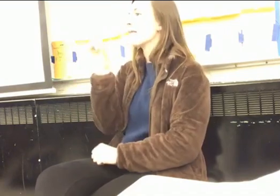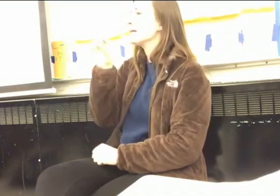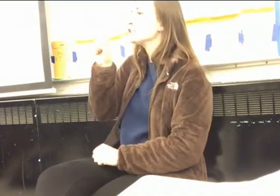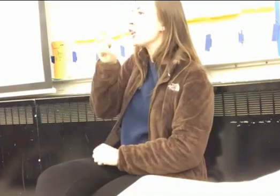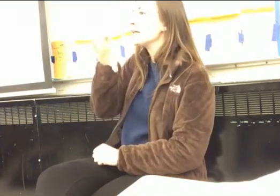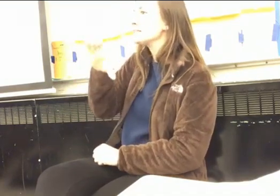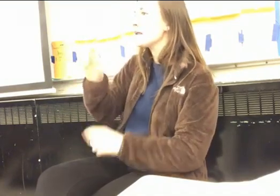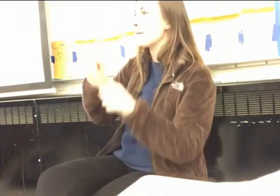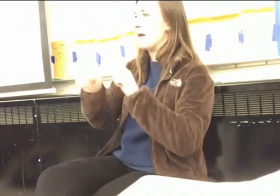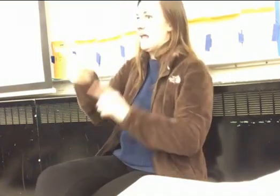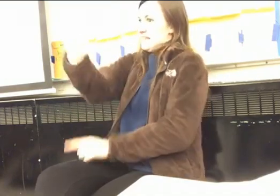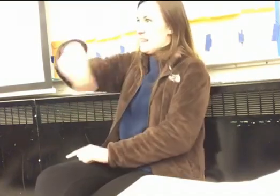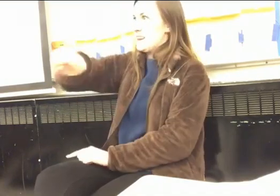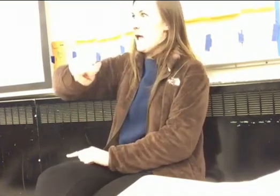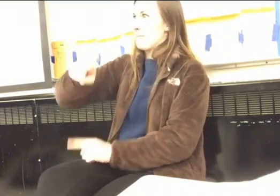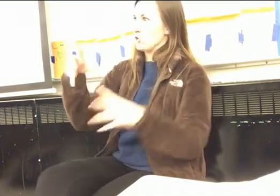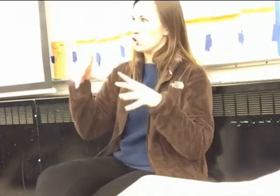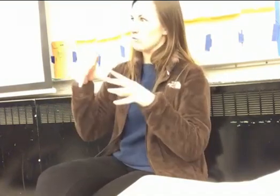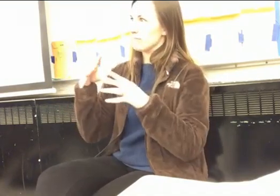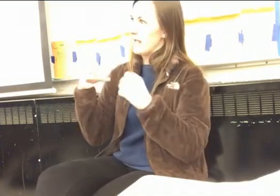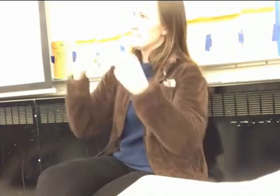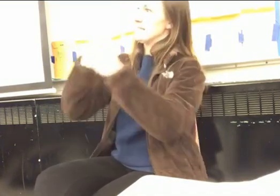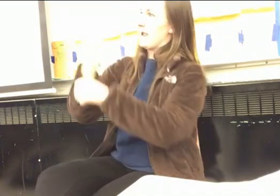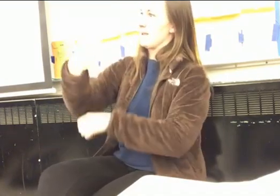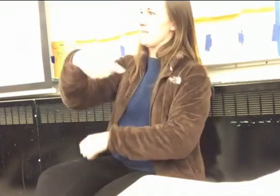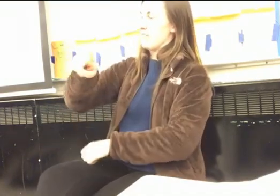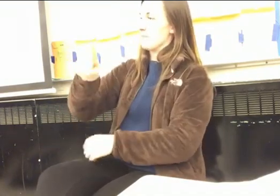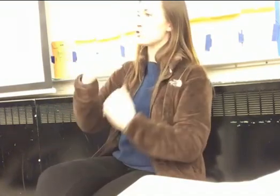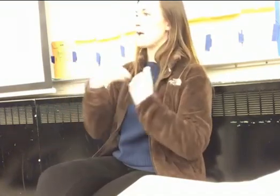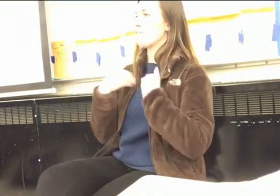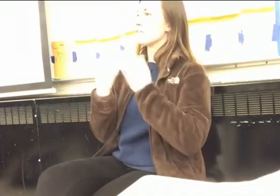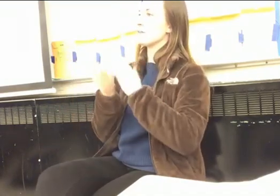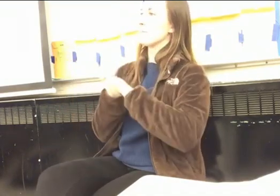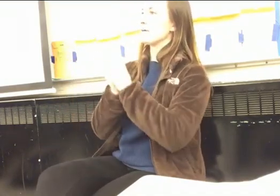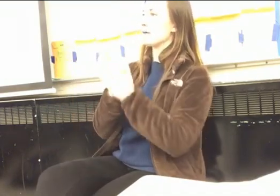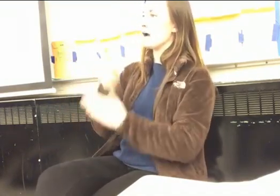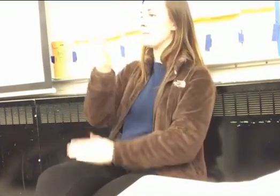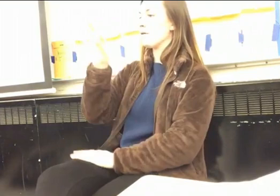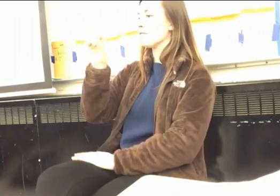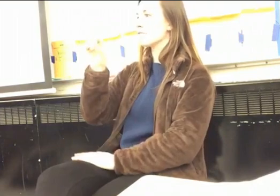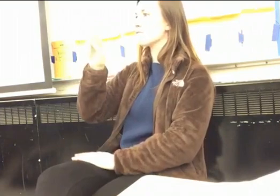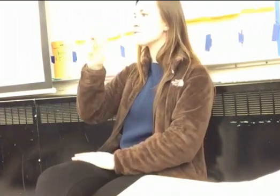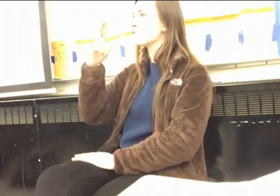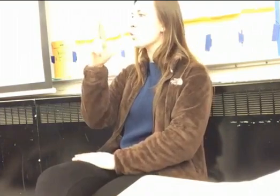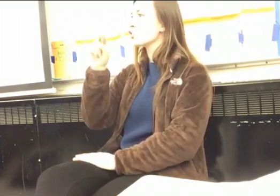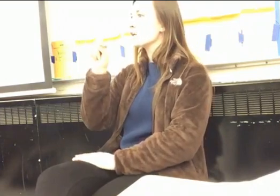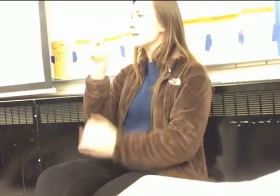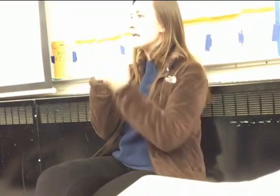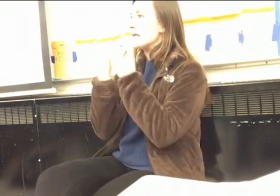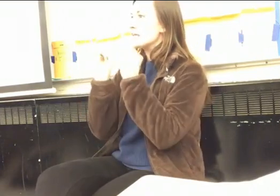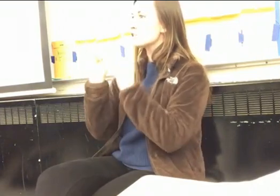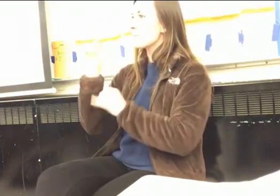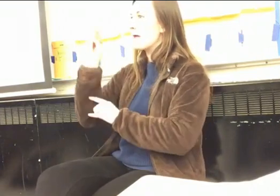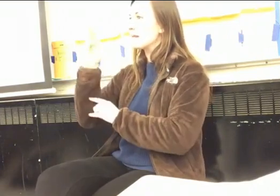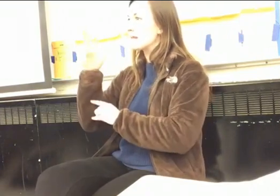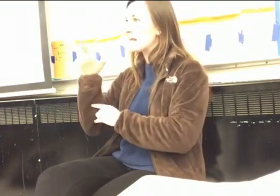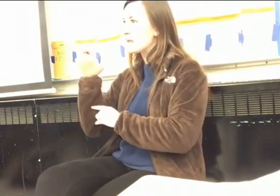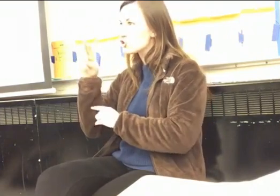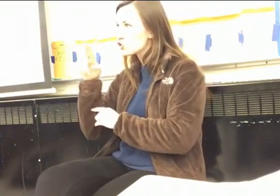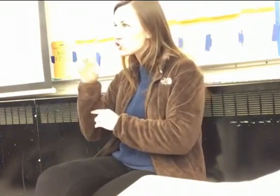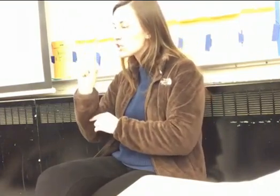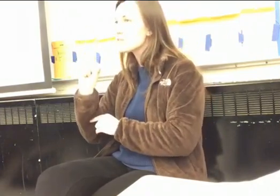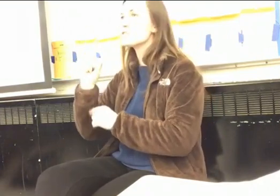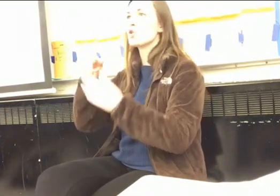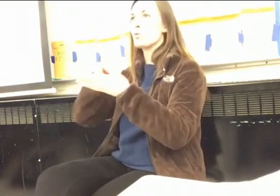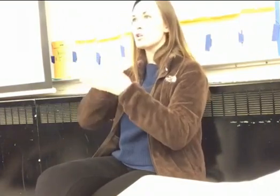possibly be. By making them foreign independent nations, it takes away that responsibility of not injuring them, not hurting them, not